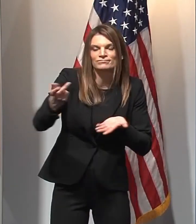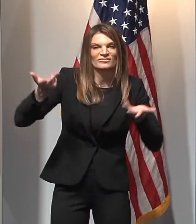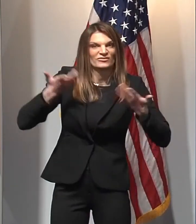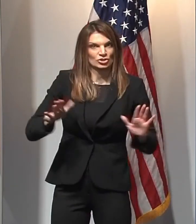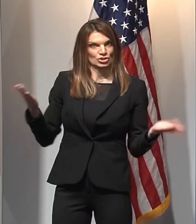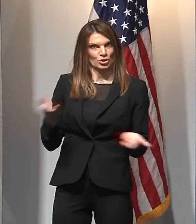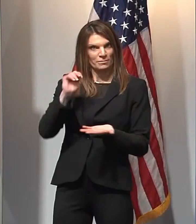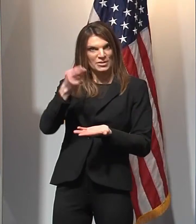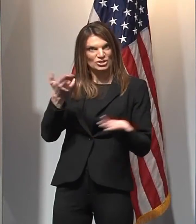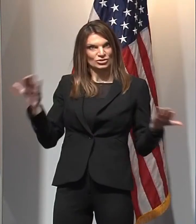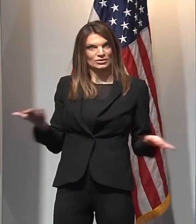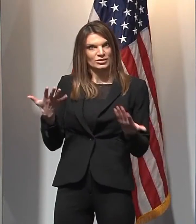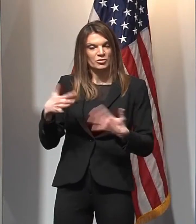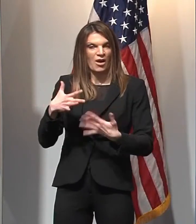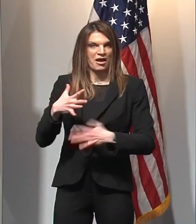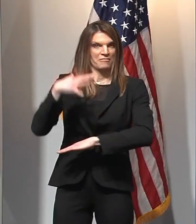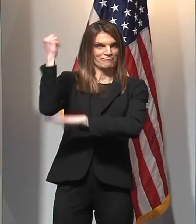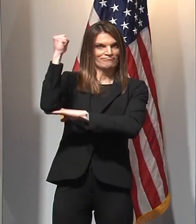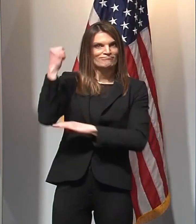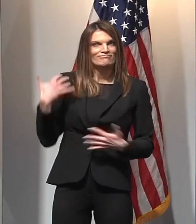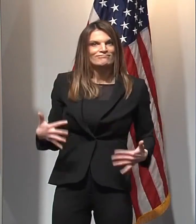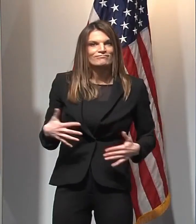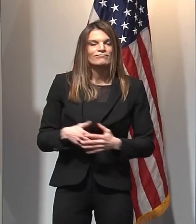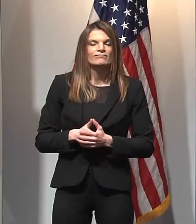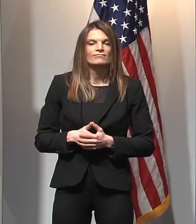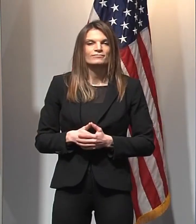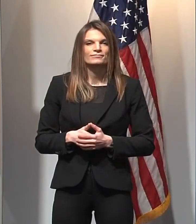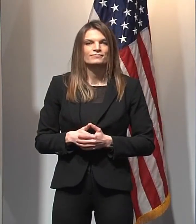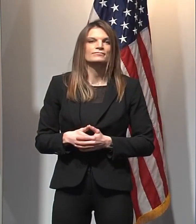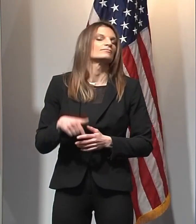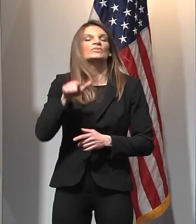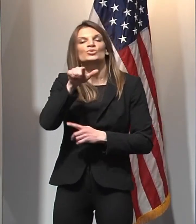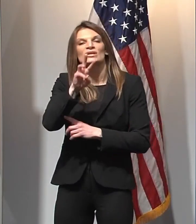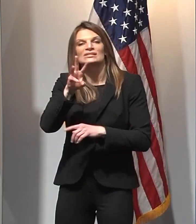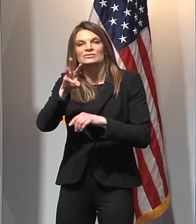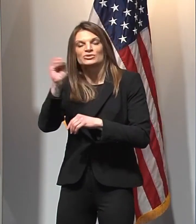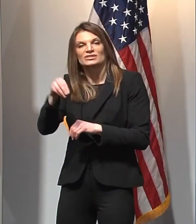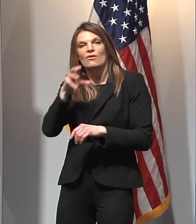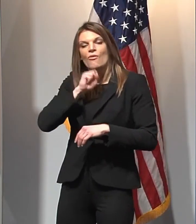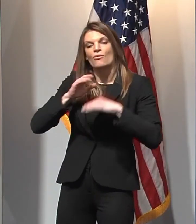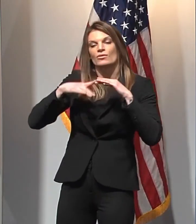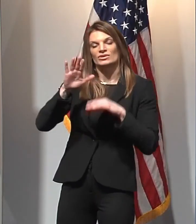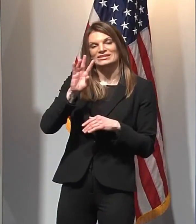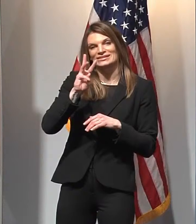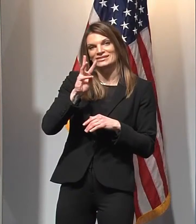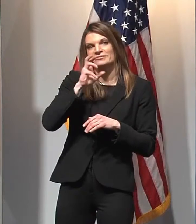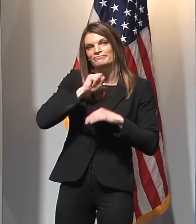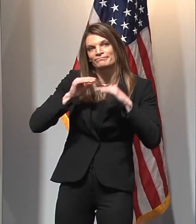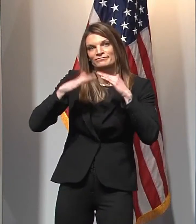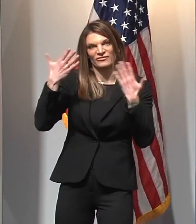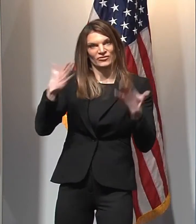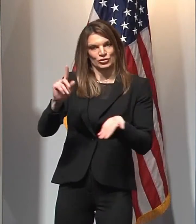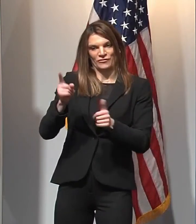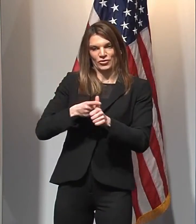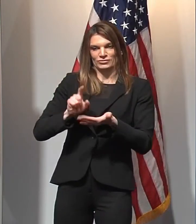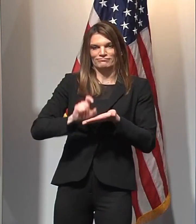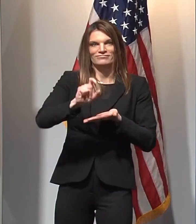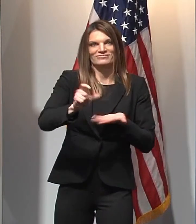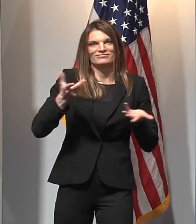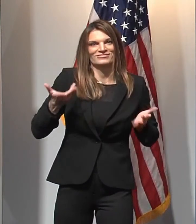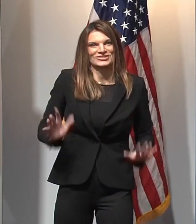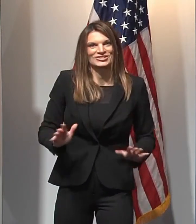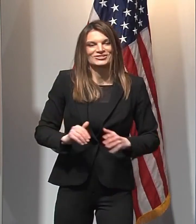administered to Michiganders so far. Over 26% of people aged 16 and up have had their first dose.